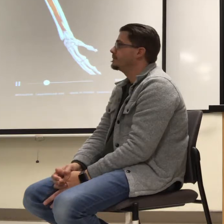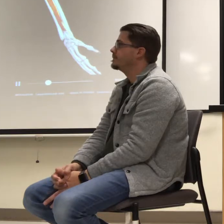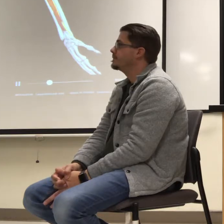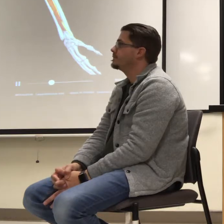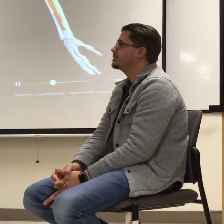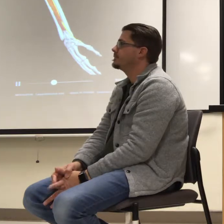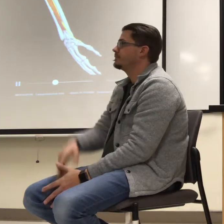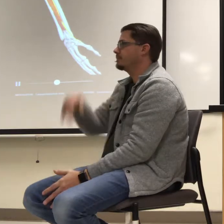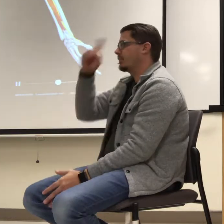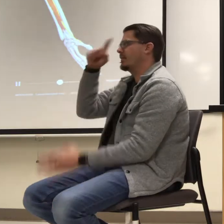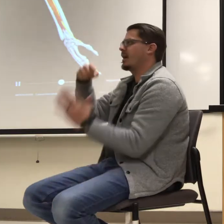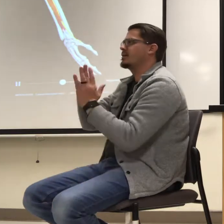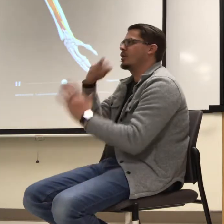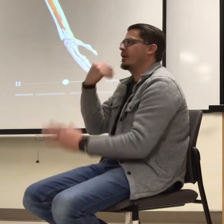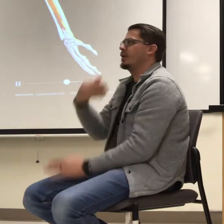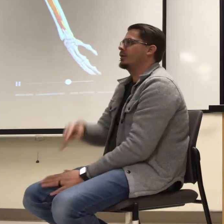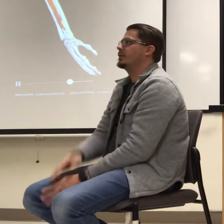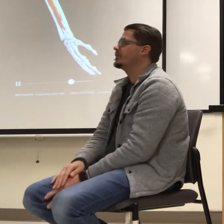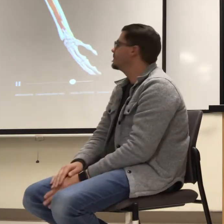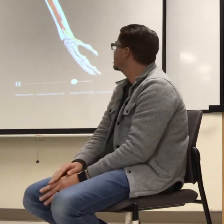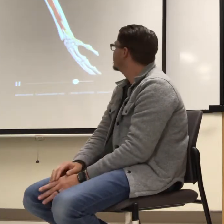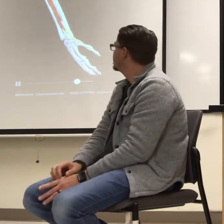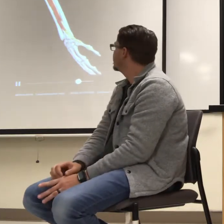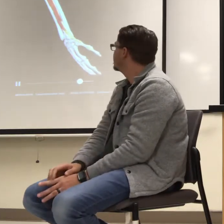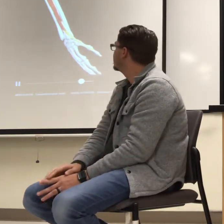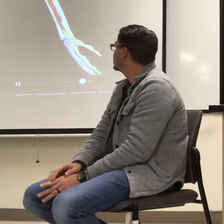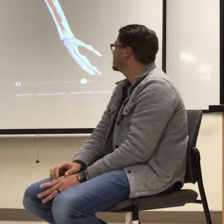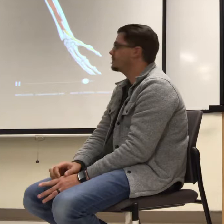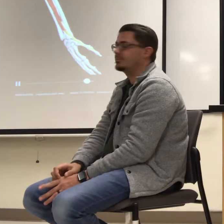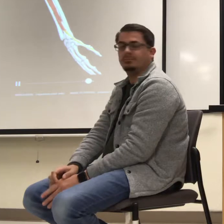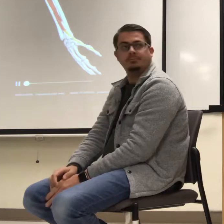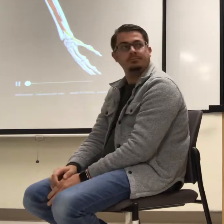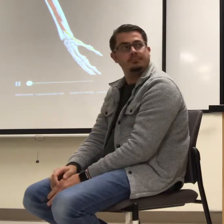I think I showed it better too. Well, I'm going to move back and show you